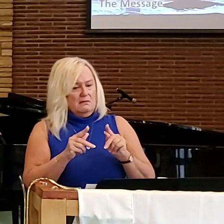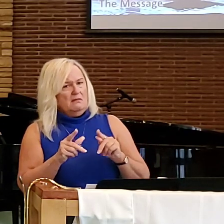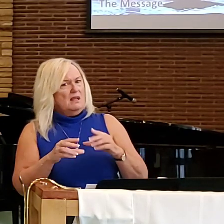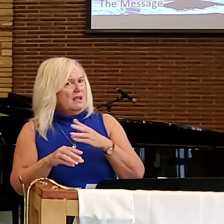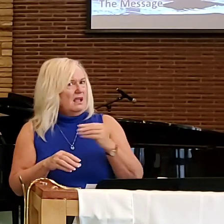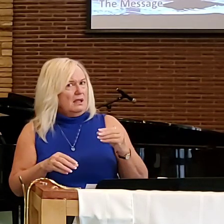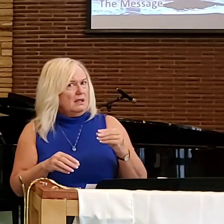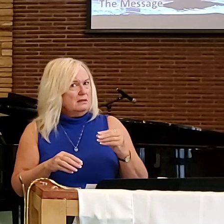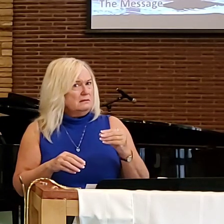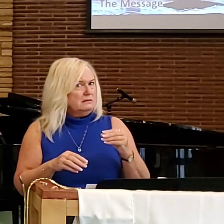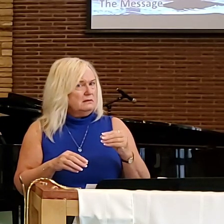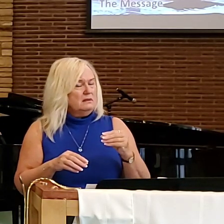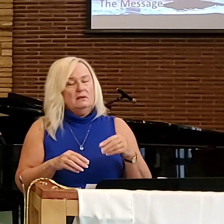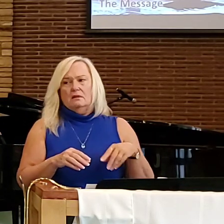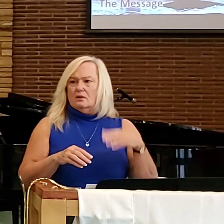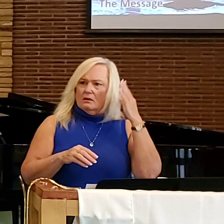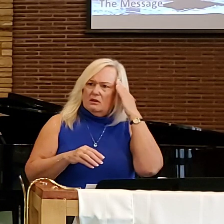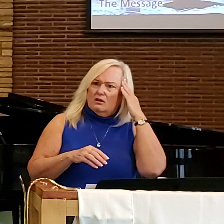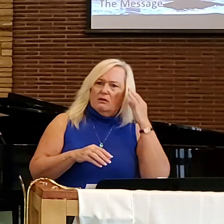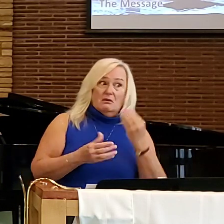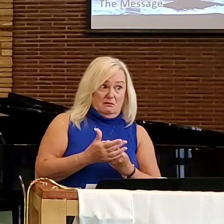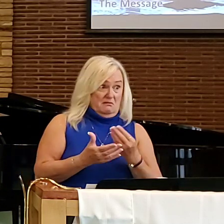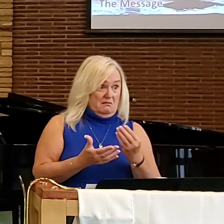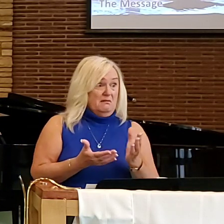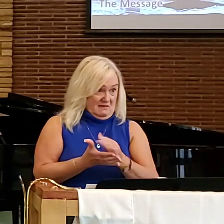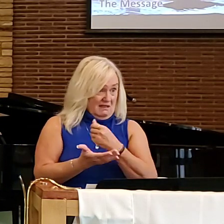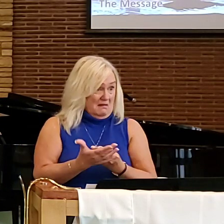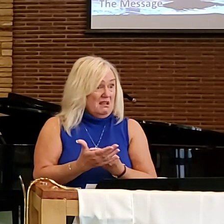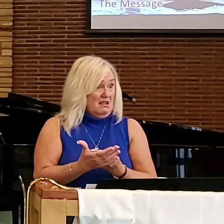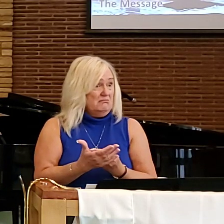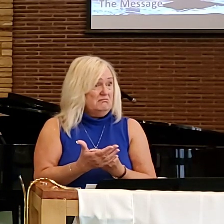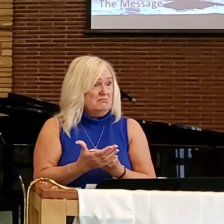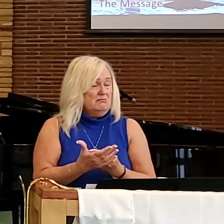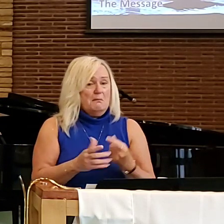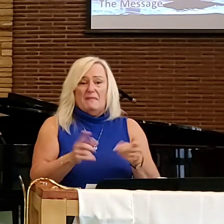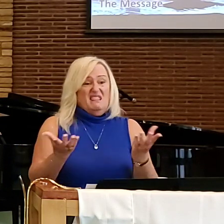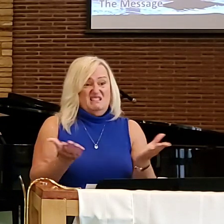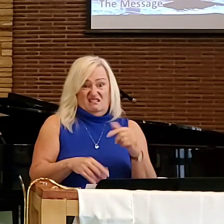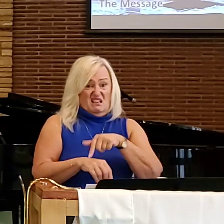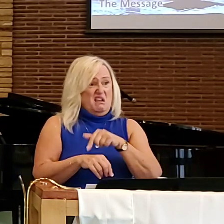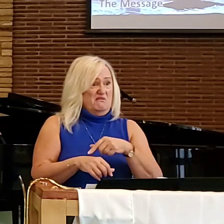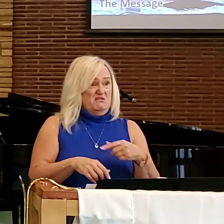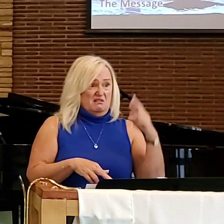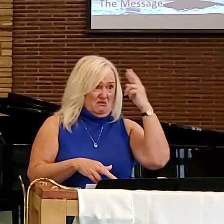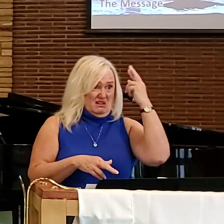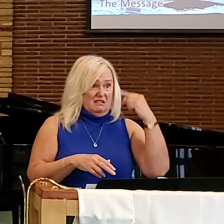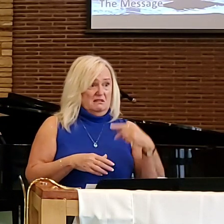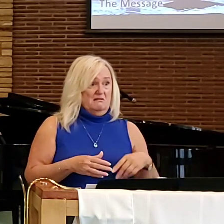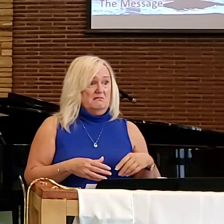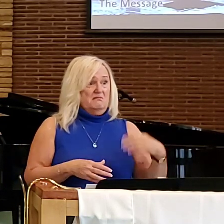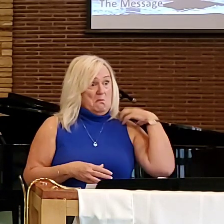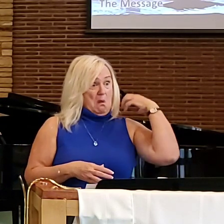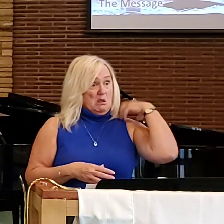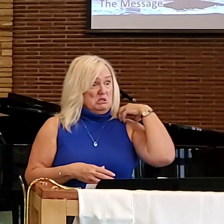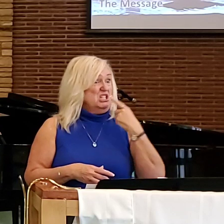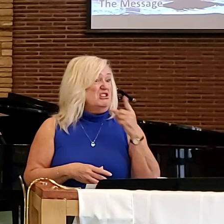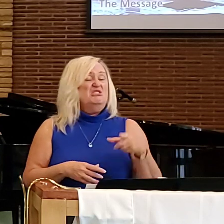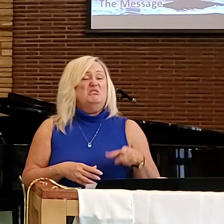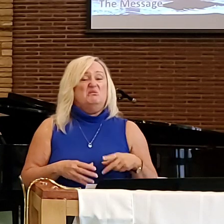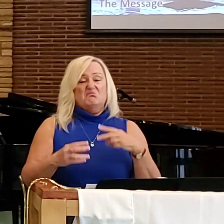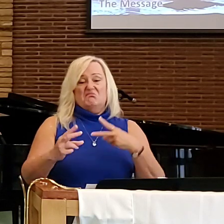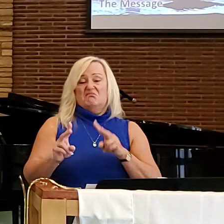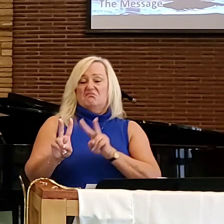And you know you're going to get paid, but this time, for some reason, the boss tells you to